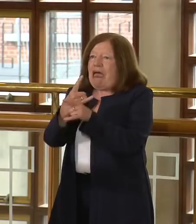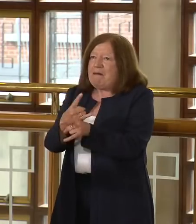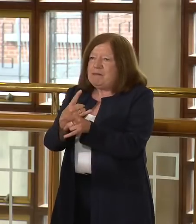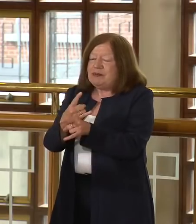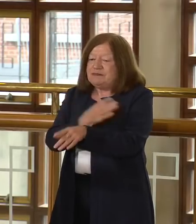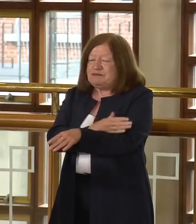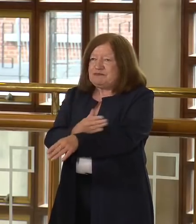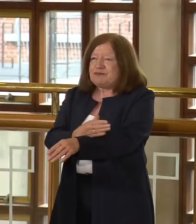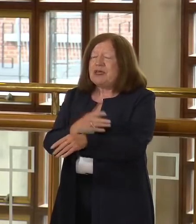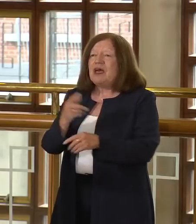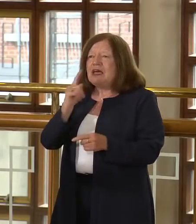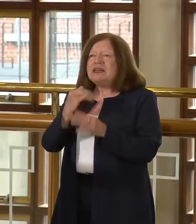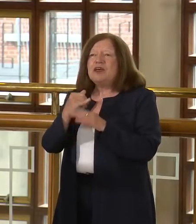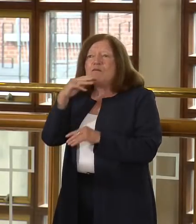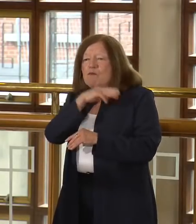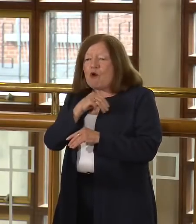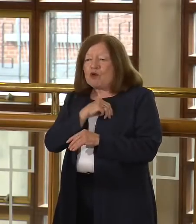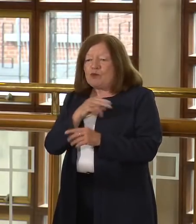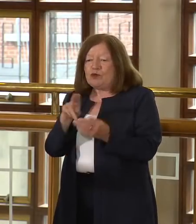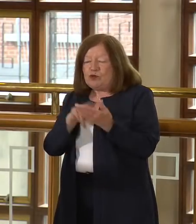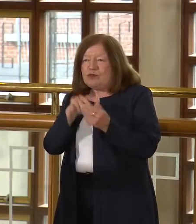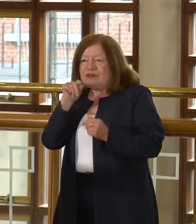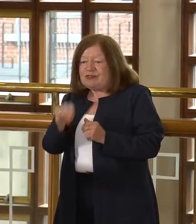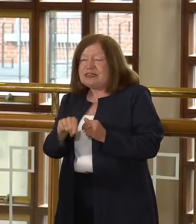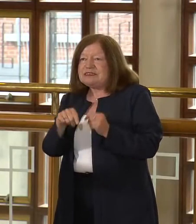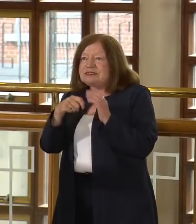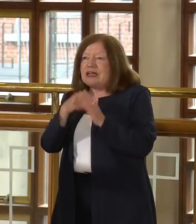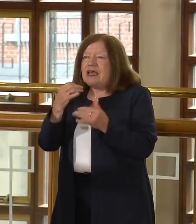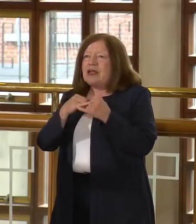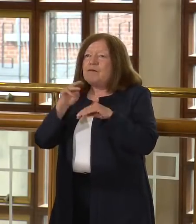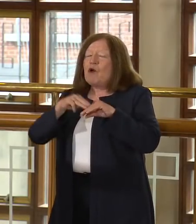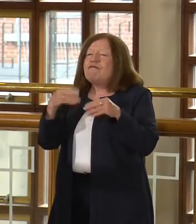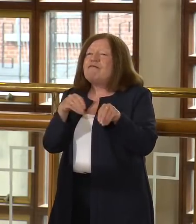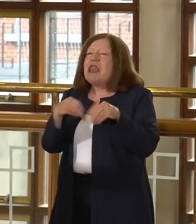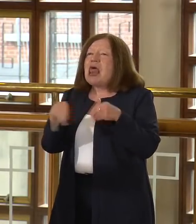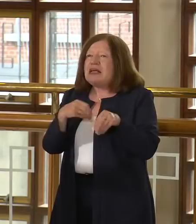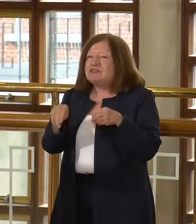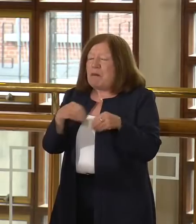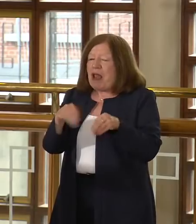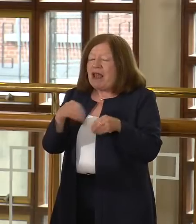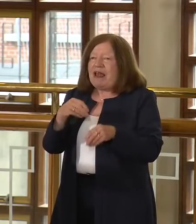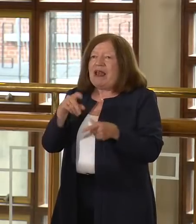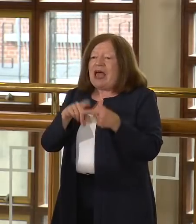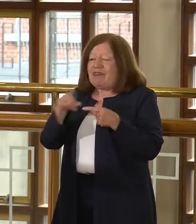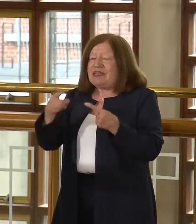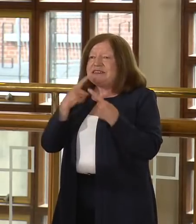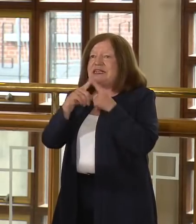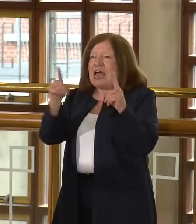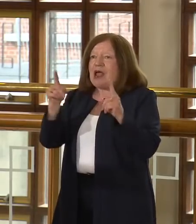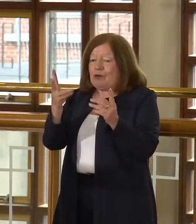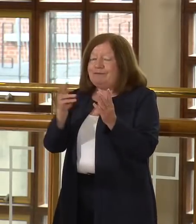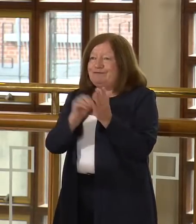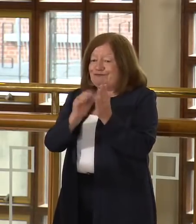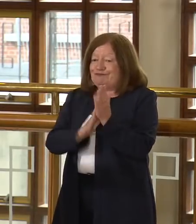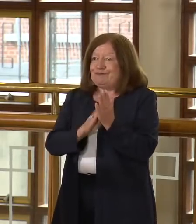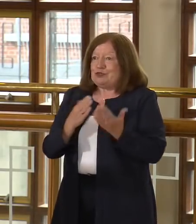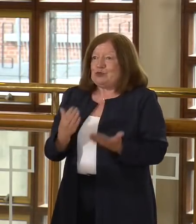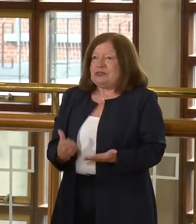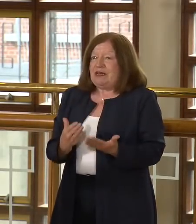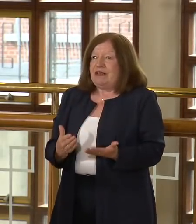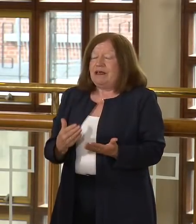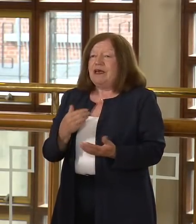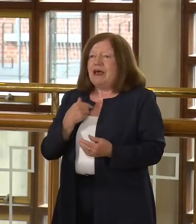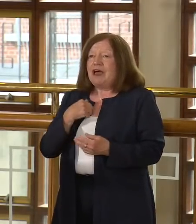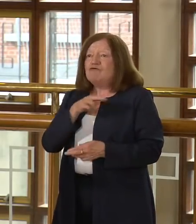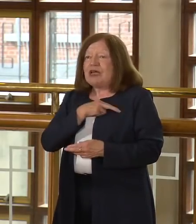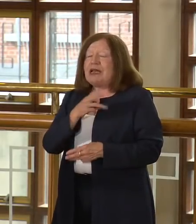hand. So I think it's crucial that we approach this task in a flexible manner, and that's what this announcement will underpin today. I'm